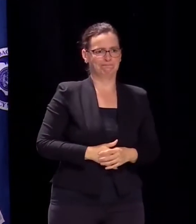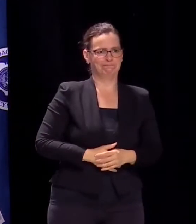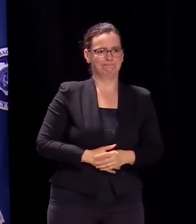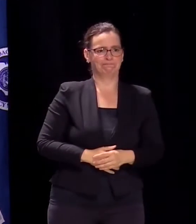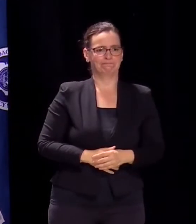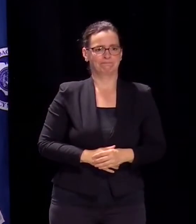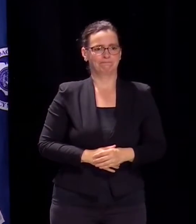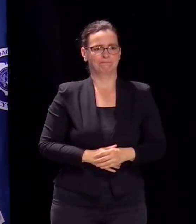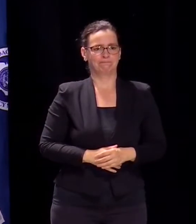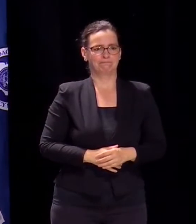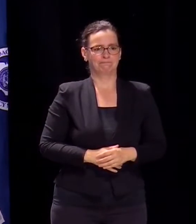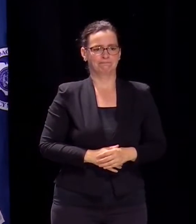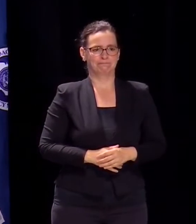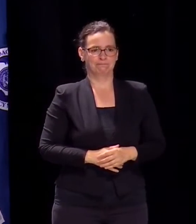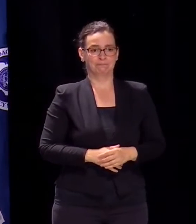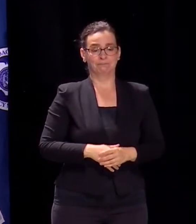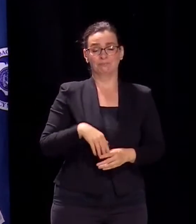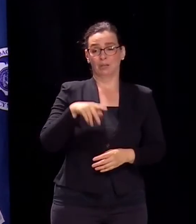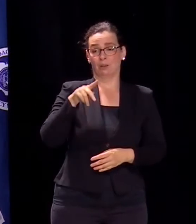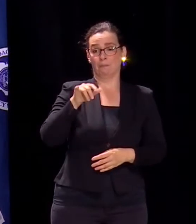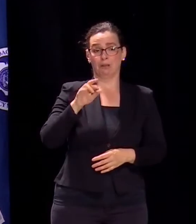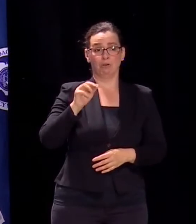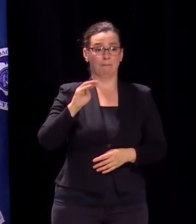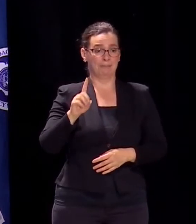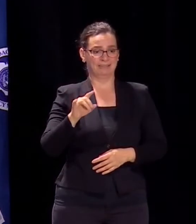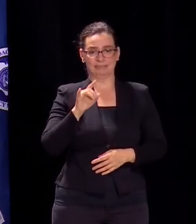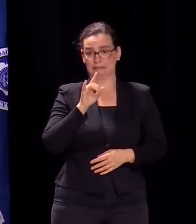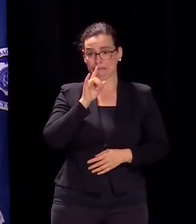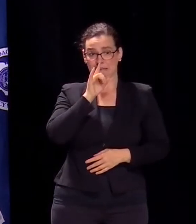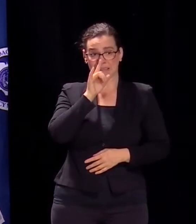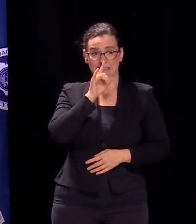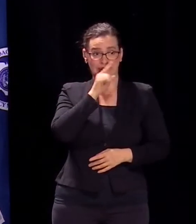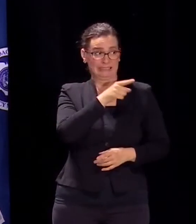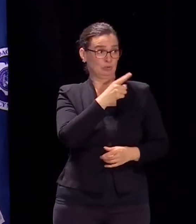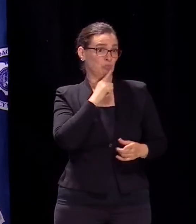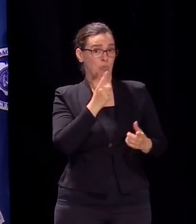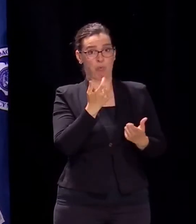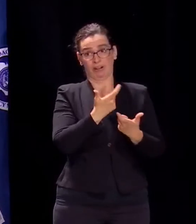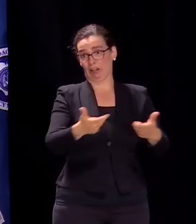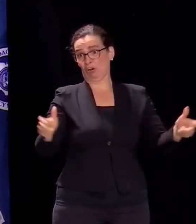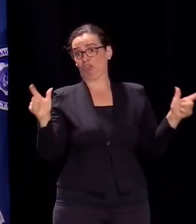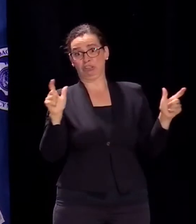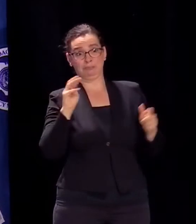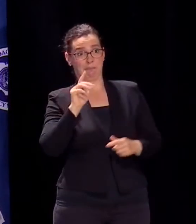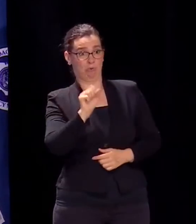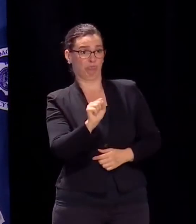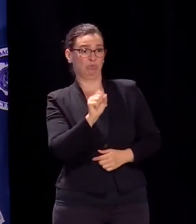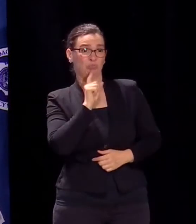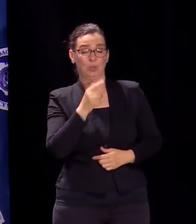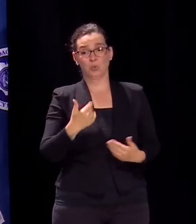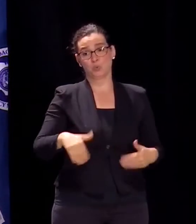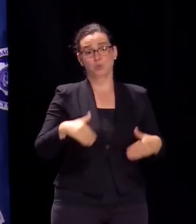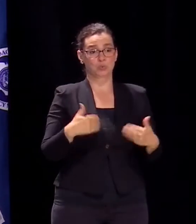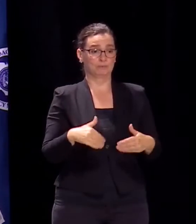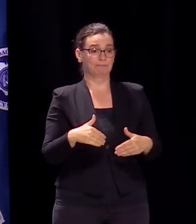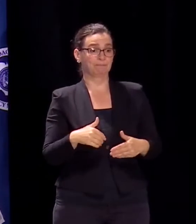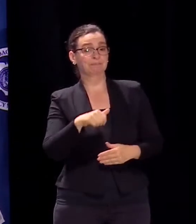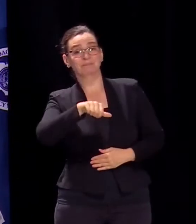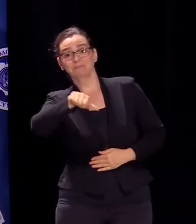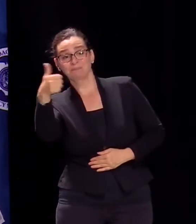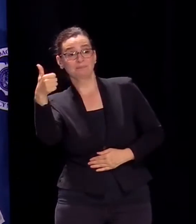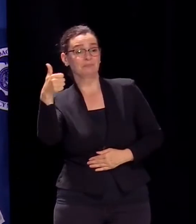here in Syracuse. Mm-hmm. Destiny's here, largest mall in the state, but they have a handful of other malls in New York State that are all in